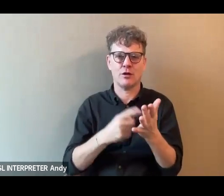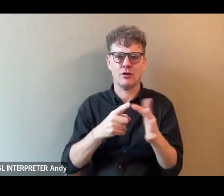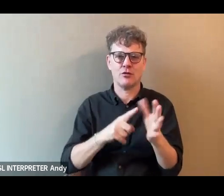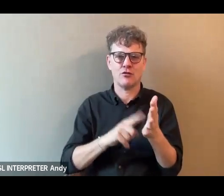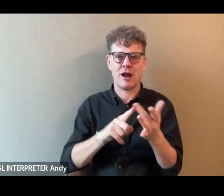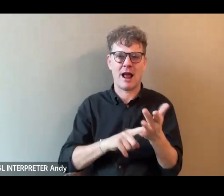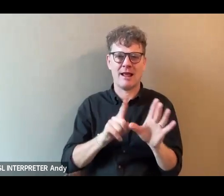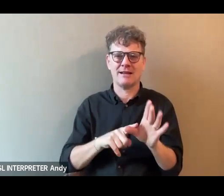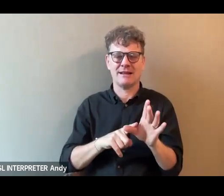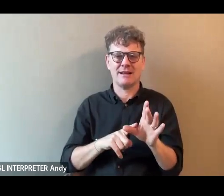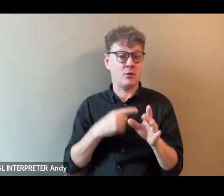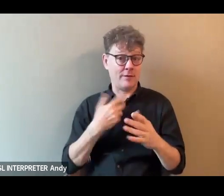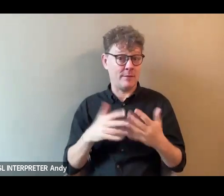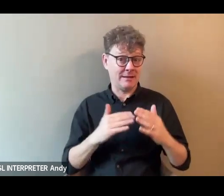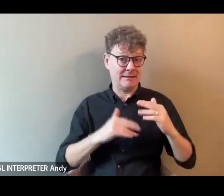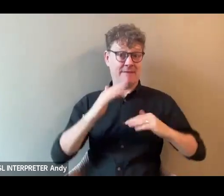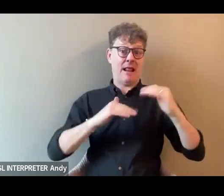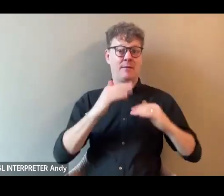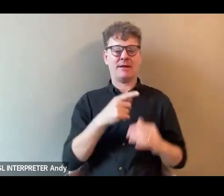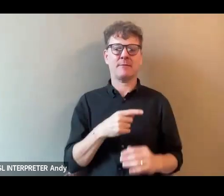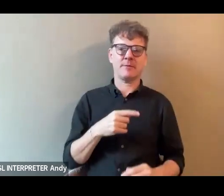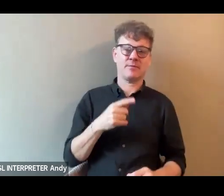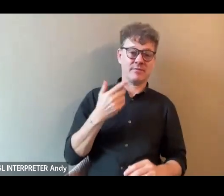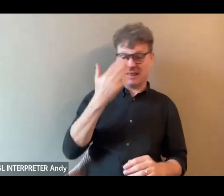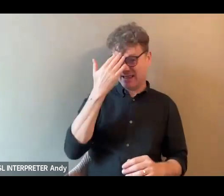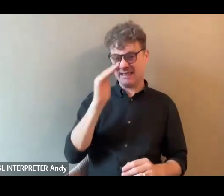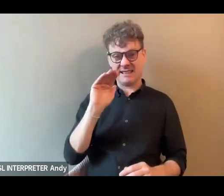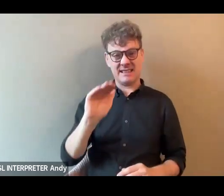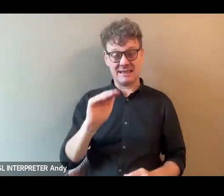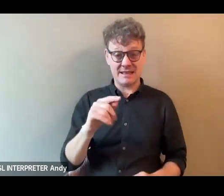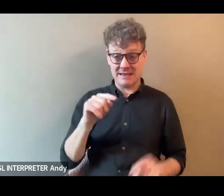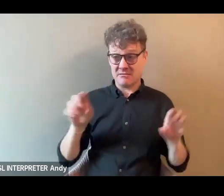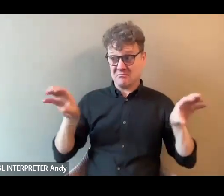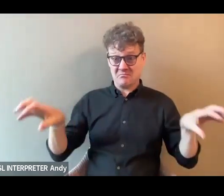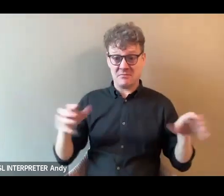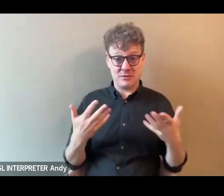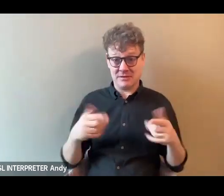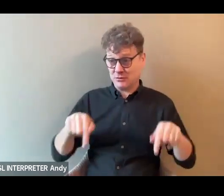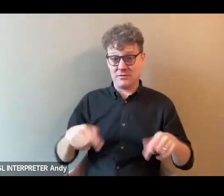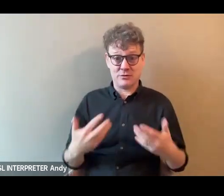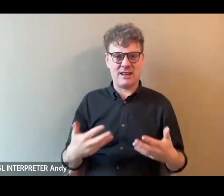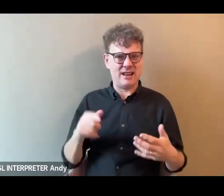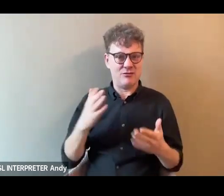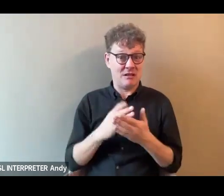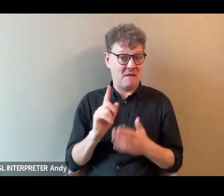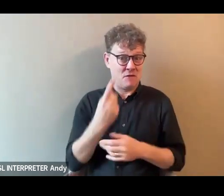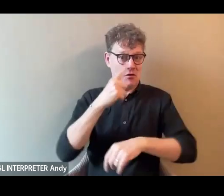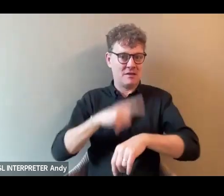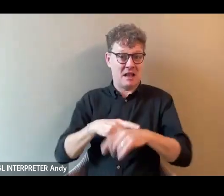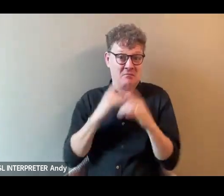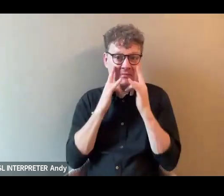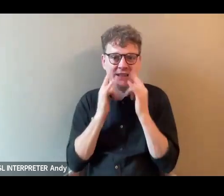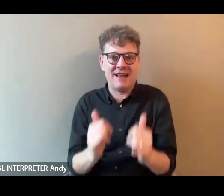been developing. And just to kind of give you a heads up in what sense, this is the first time that we've really tested it